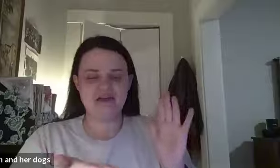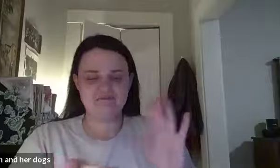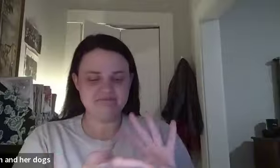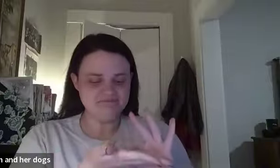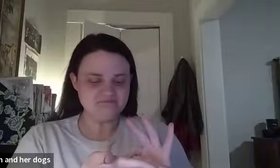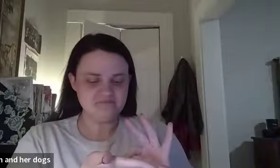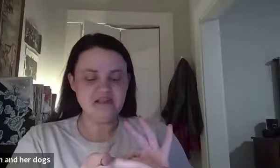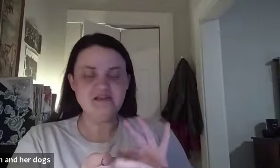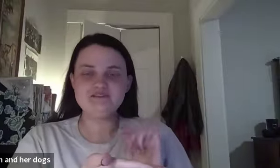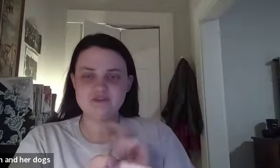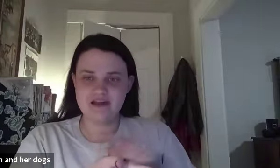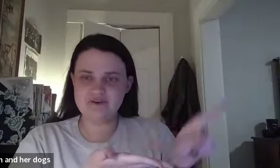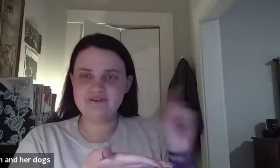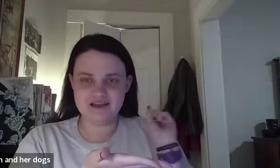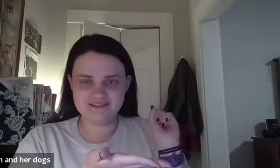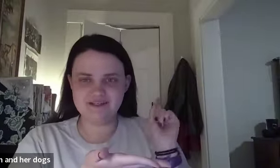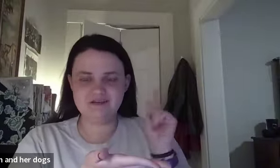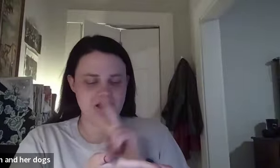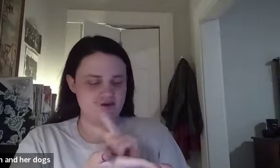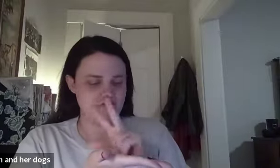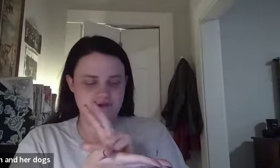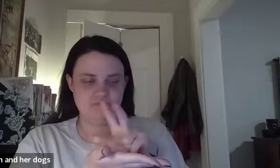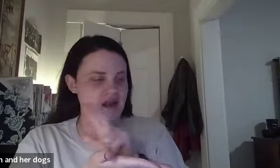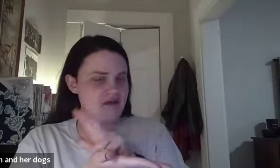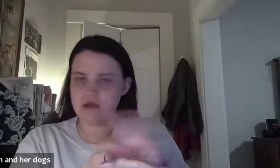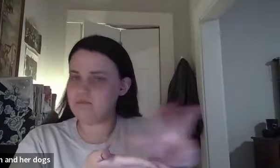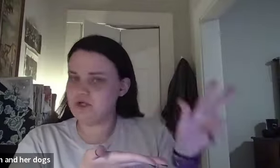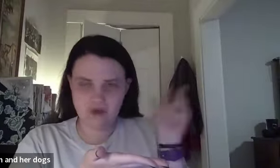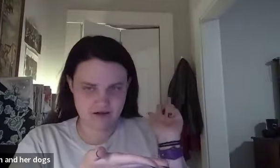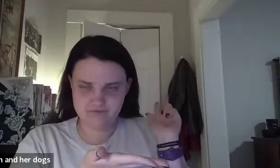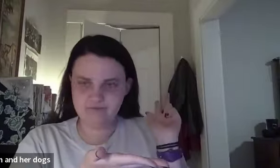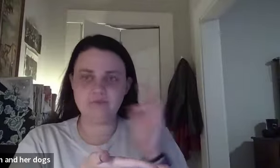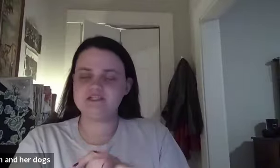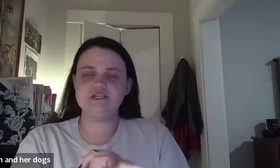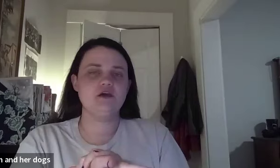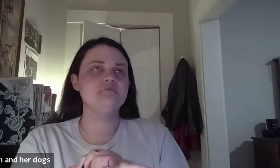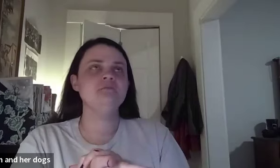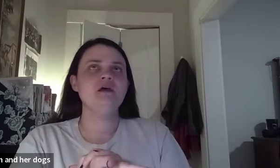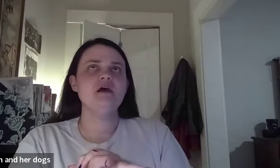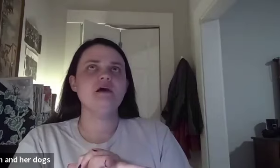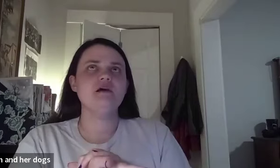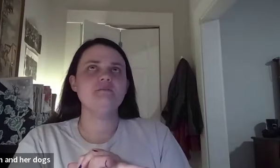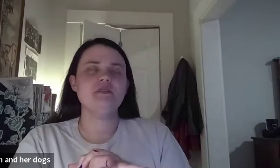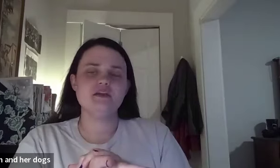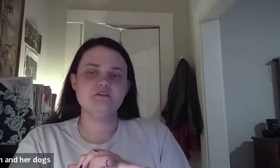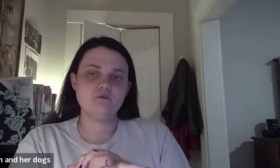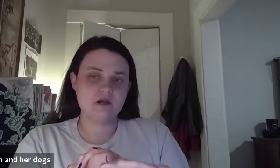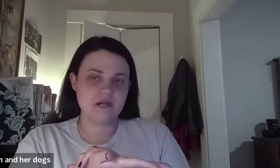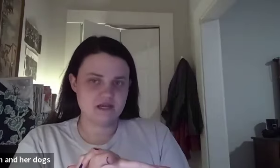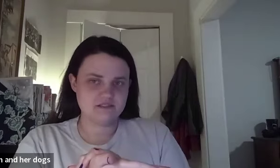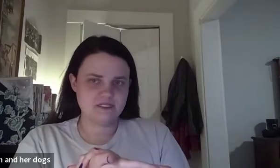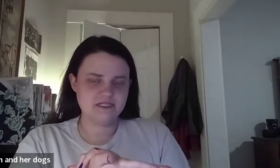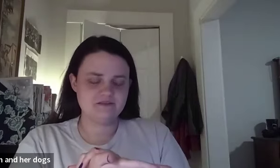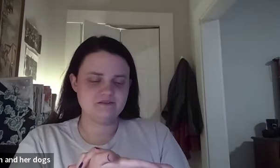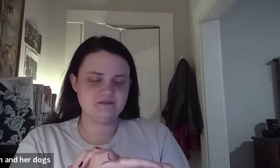Okay. So we have our last week. We had our three, whatever number you have weeks ago. Then for next week, there